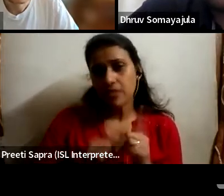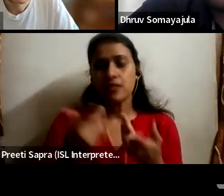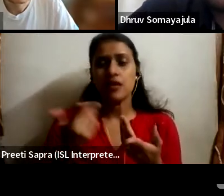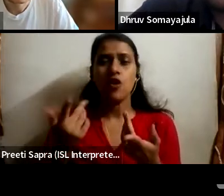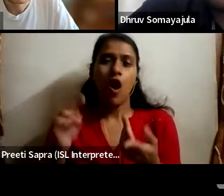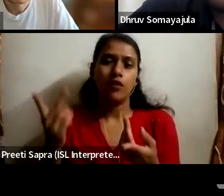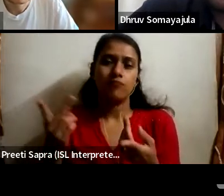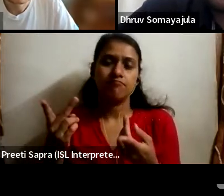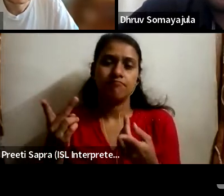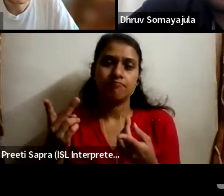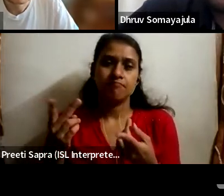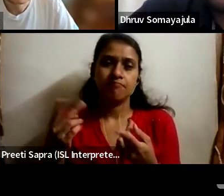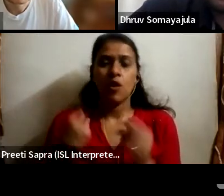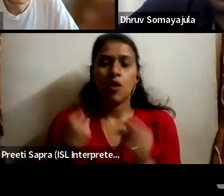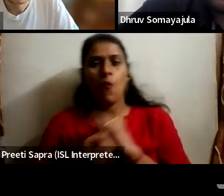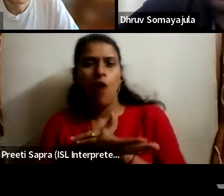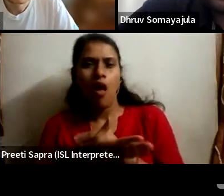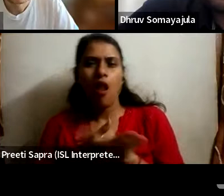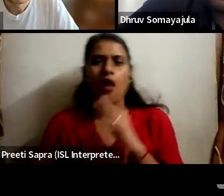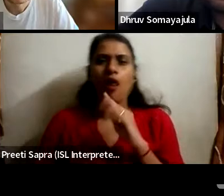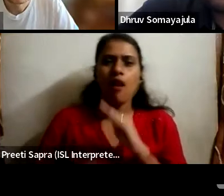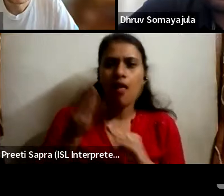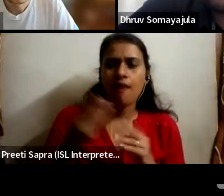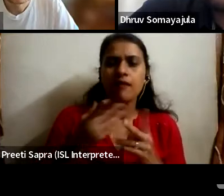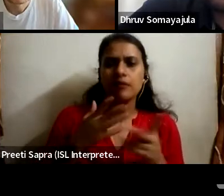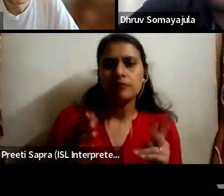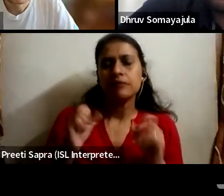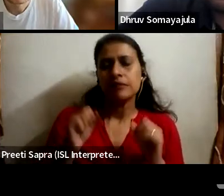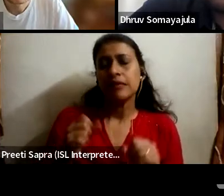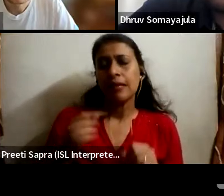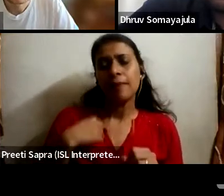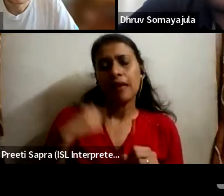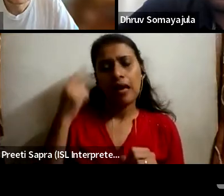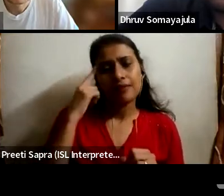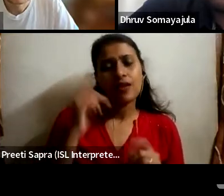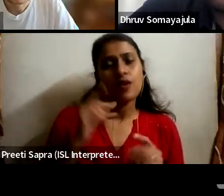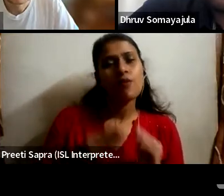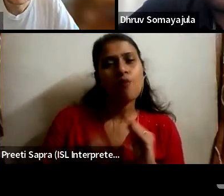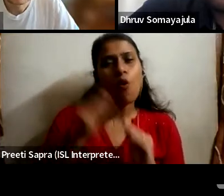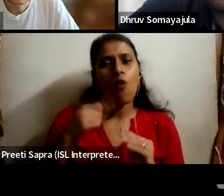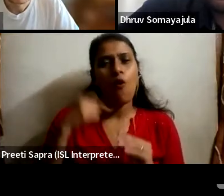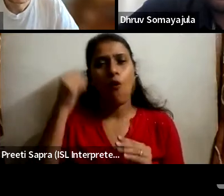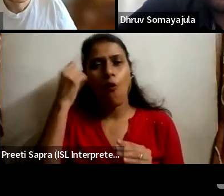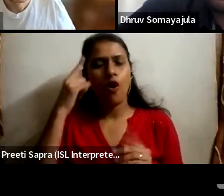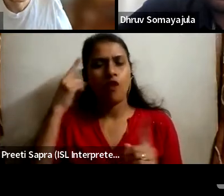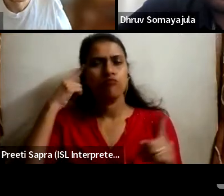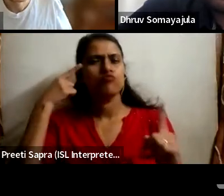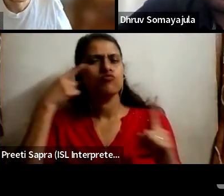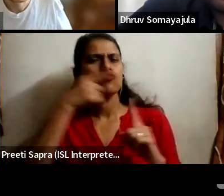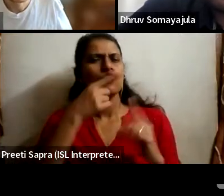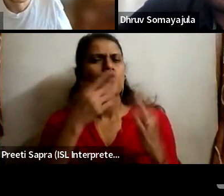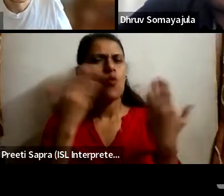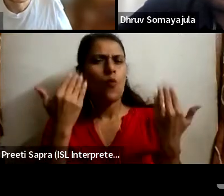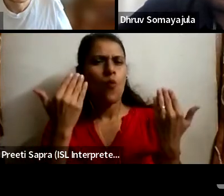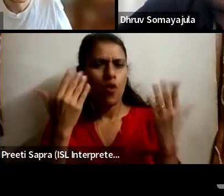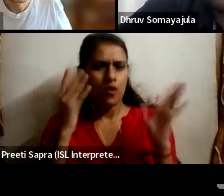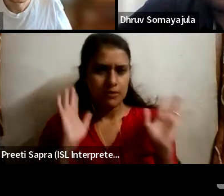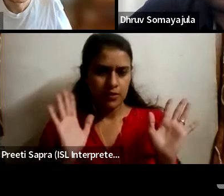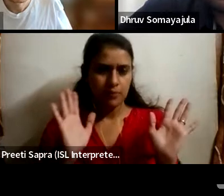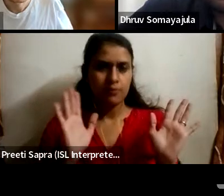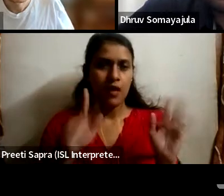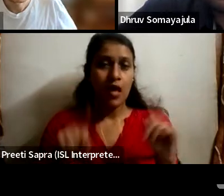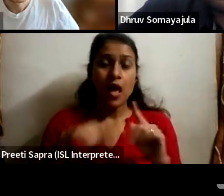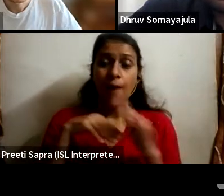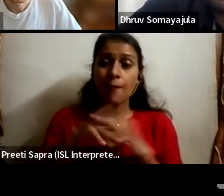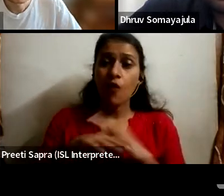and it ends there. But I think that we must understand that the scope of their work, the impact that they have on